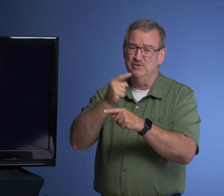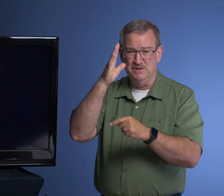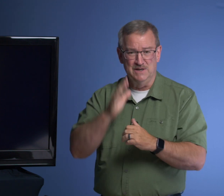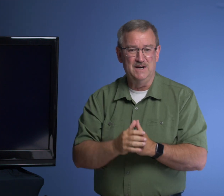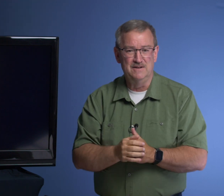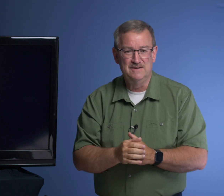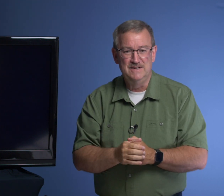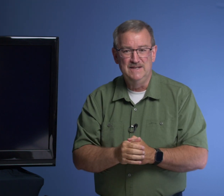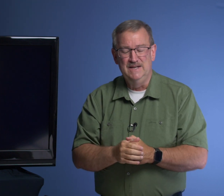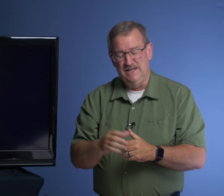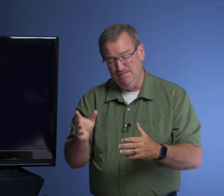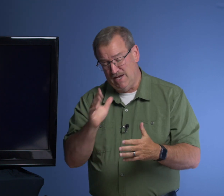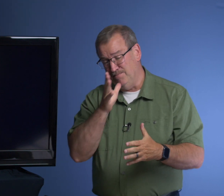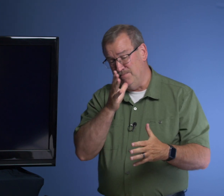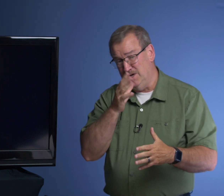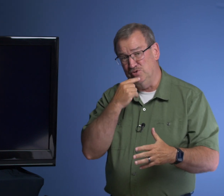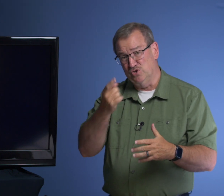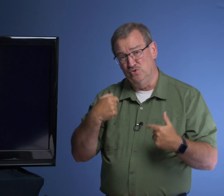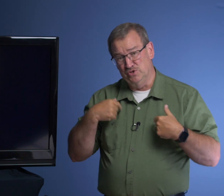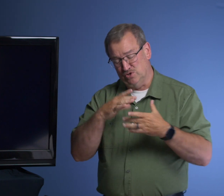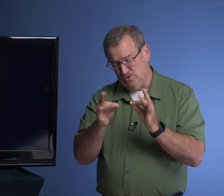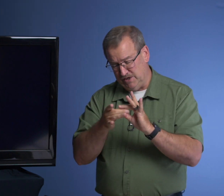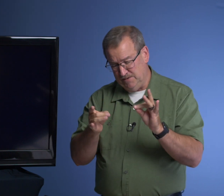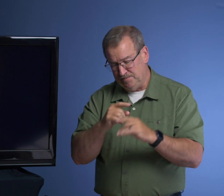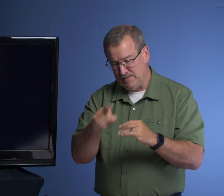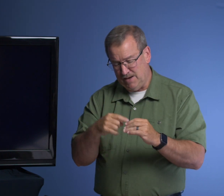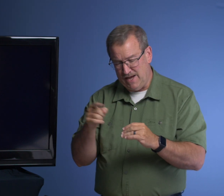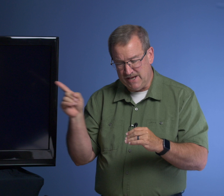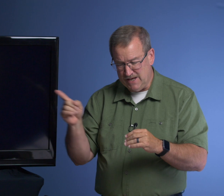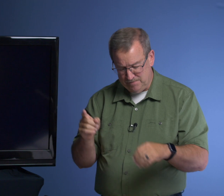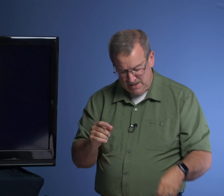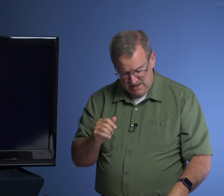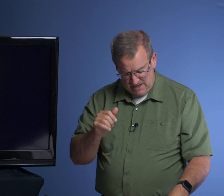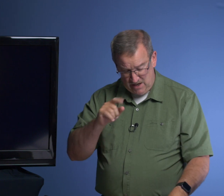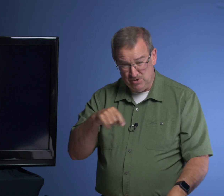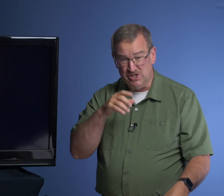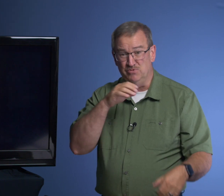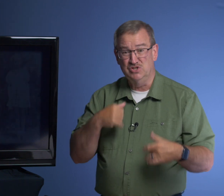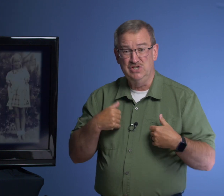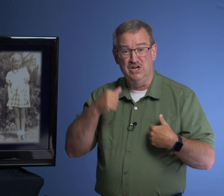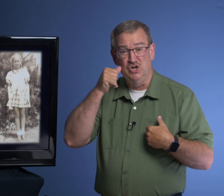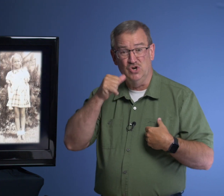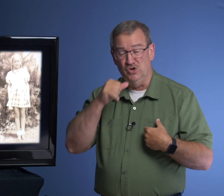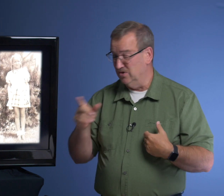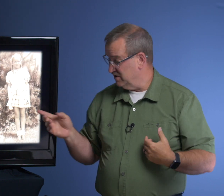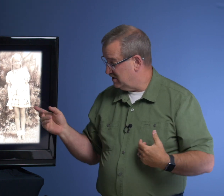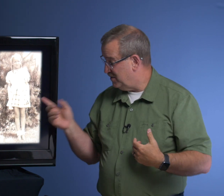to God. And my mother told the story about him when she was just a young girl. This is my